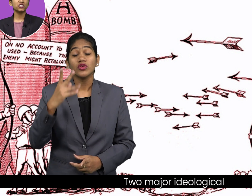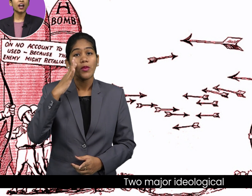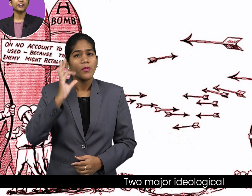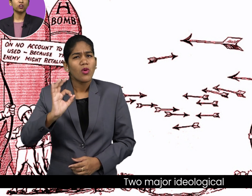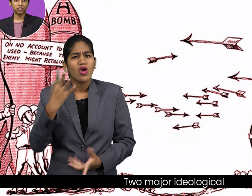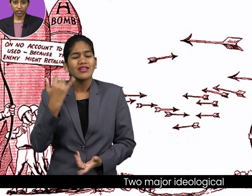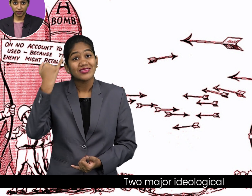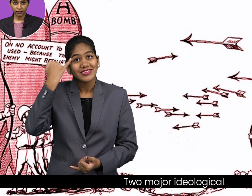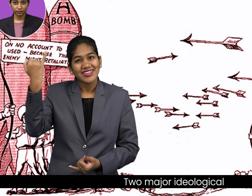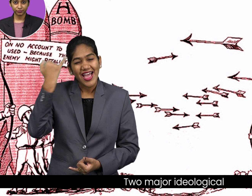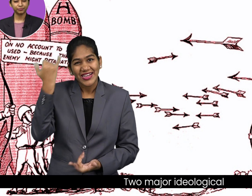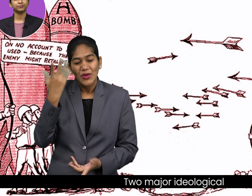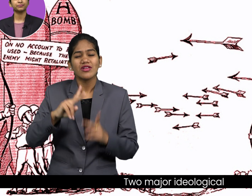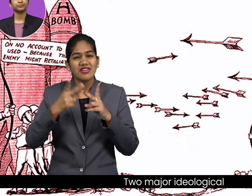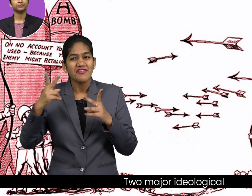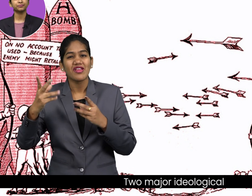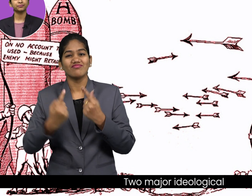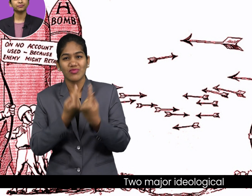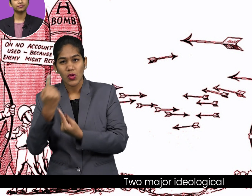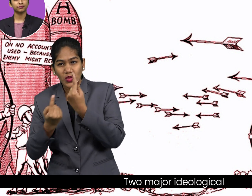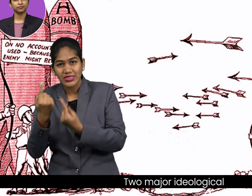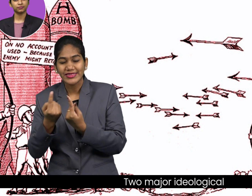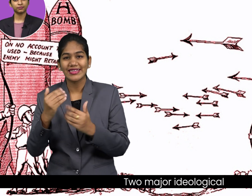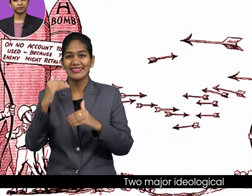Two major ideological